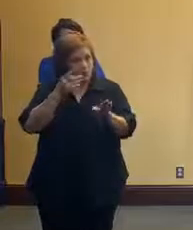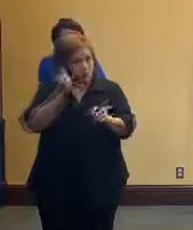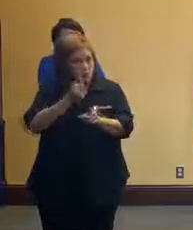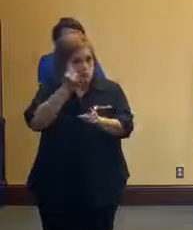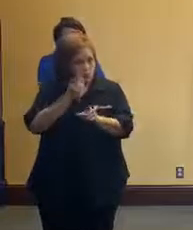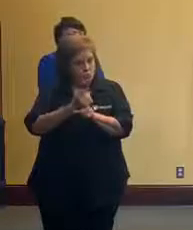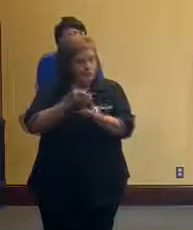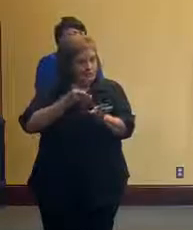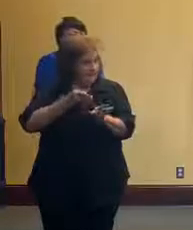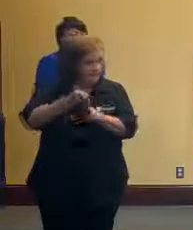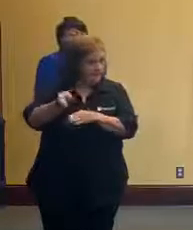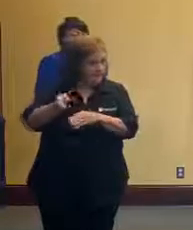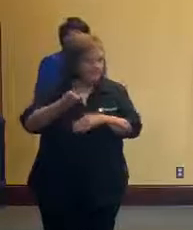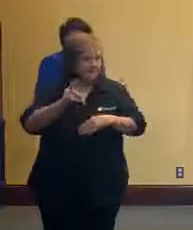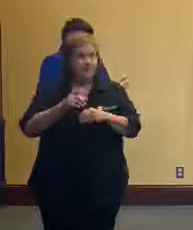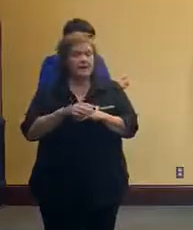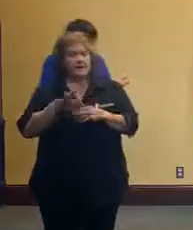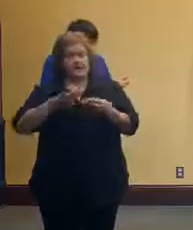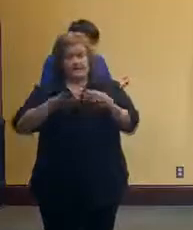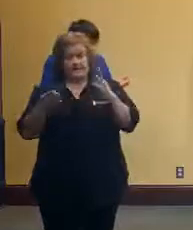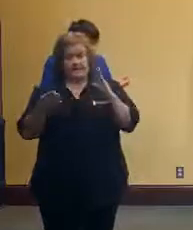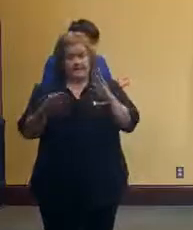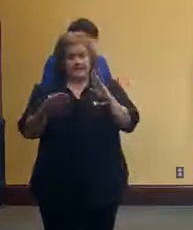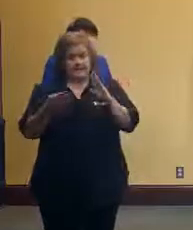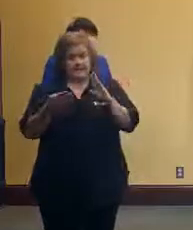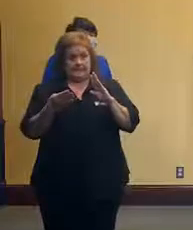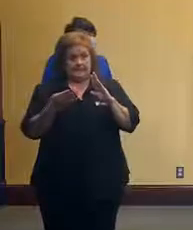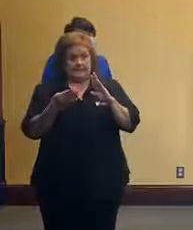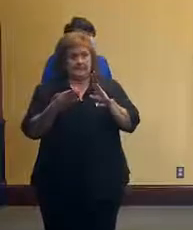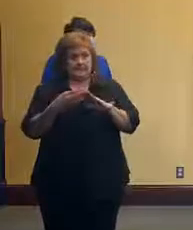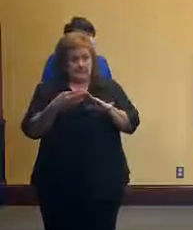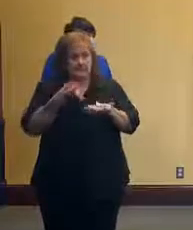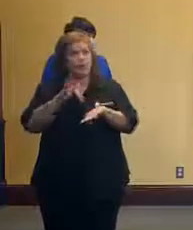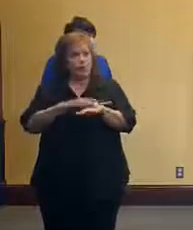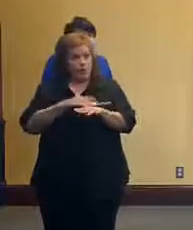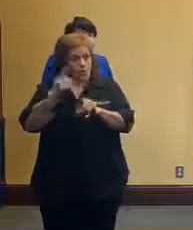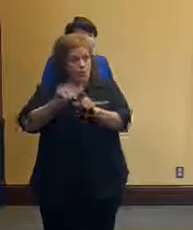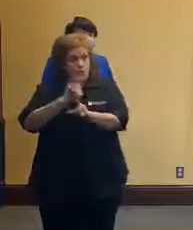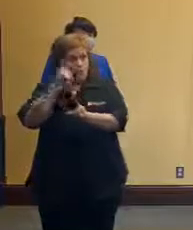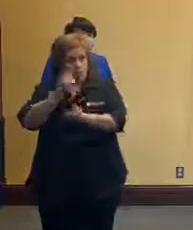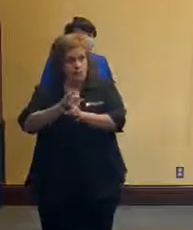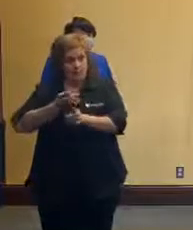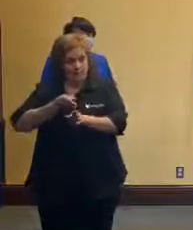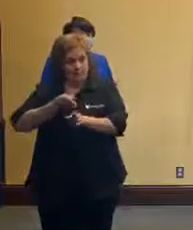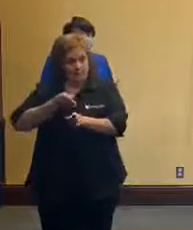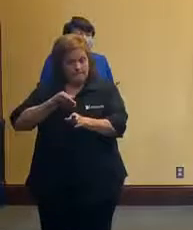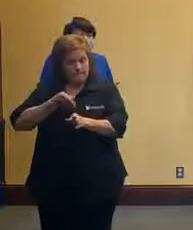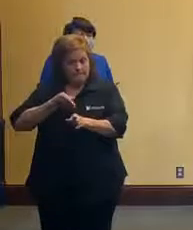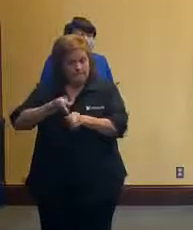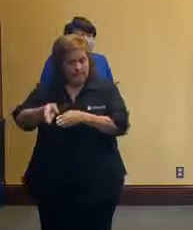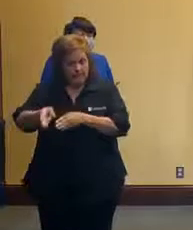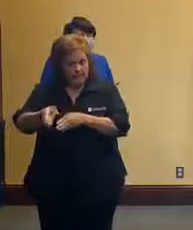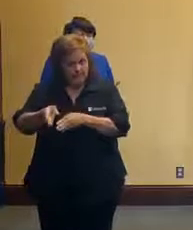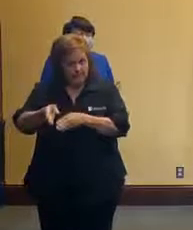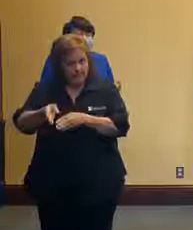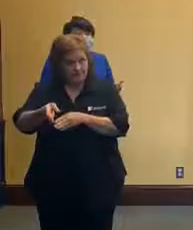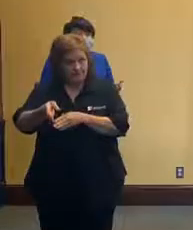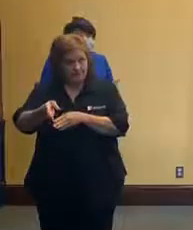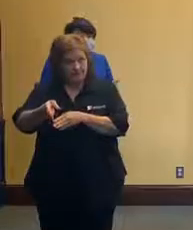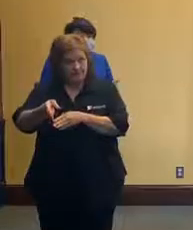opening for May 15th? Well, the city is definitely on the right path to not